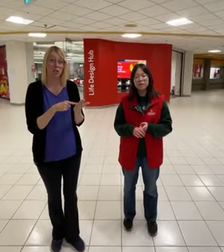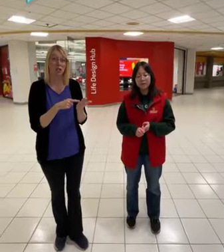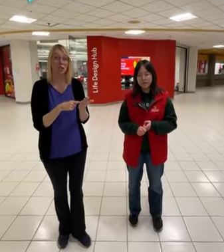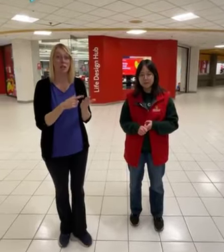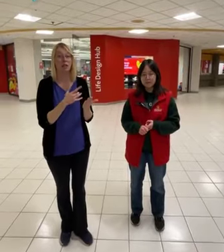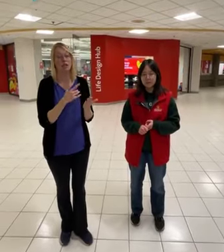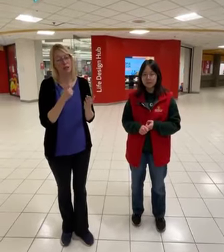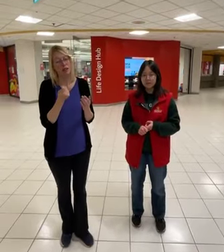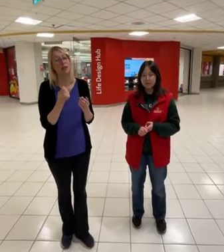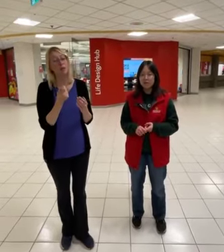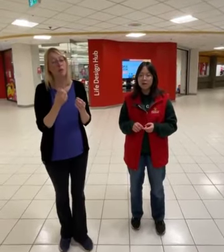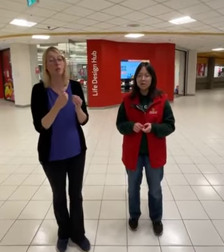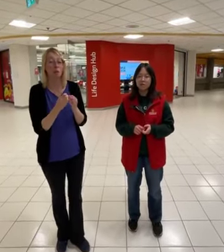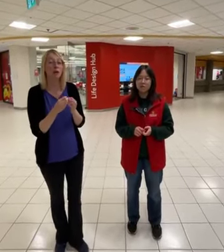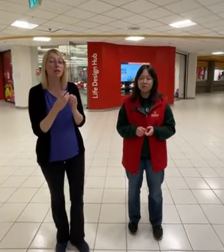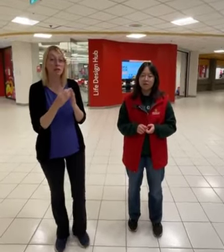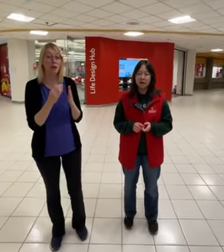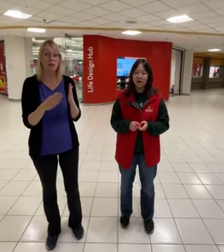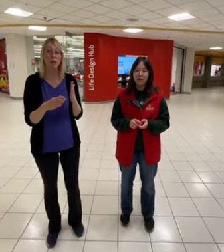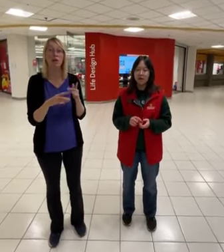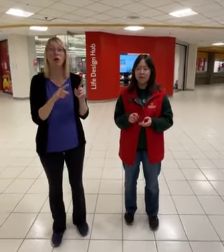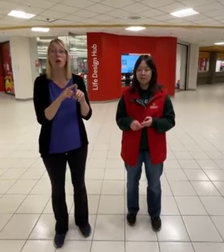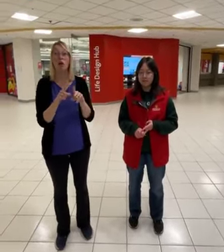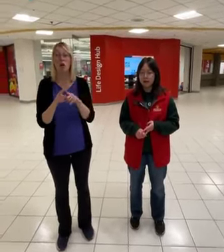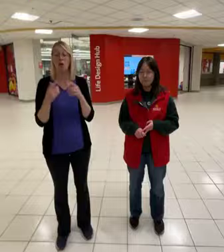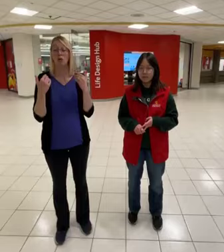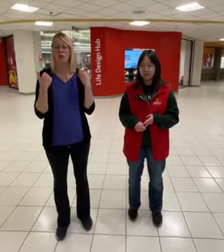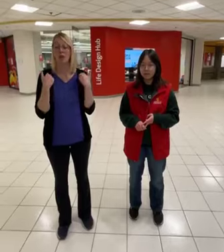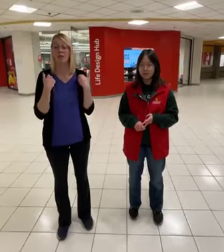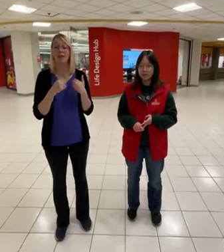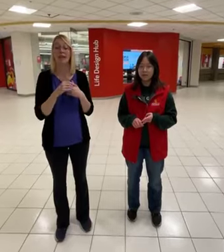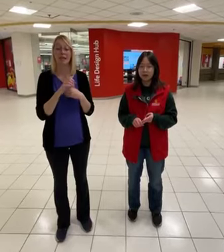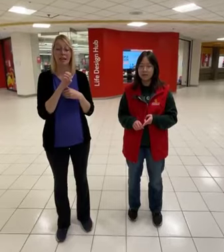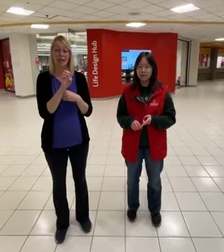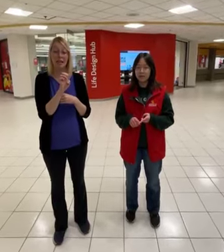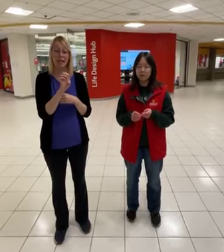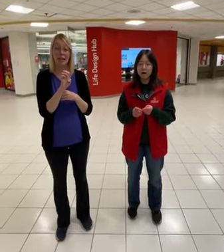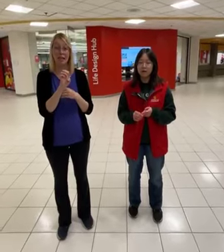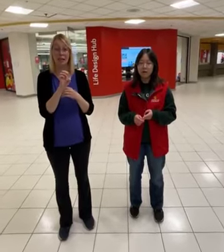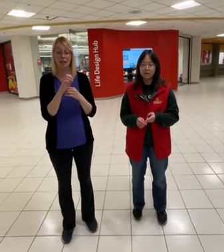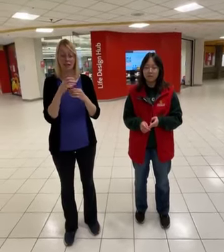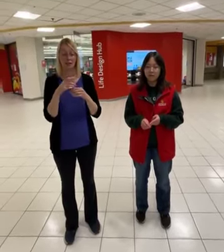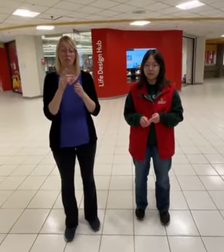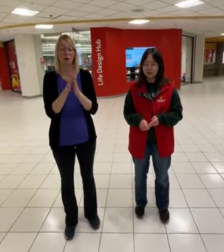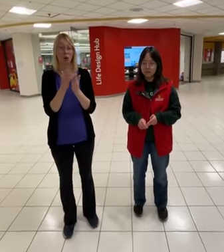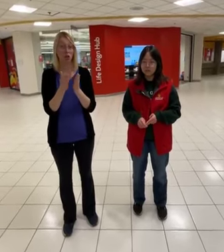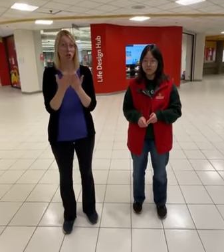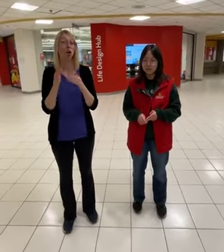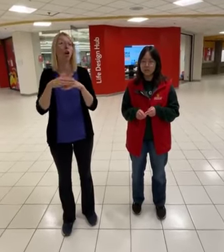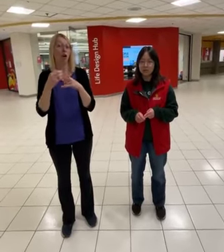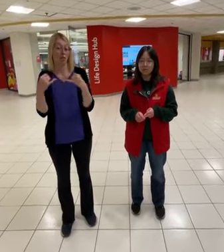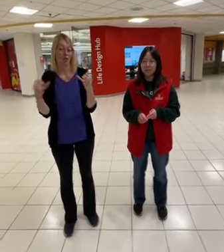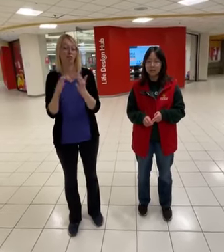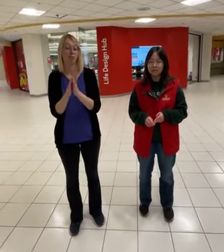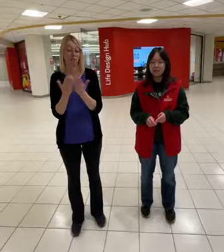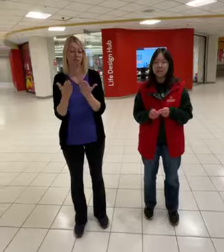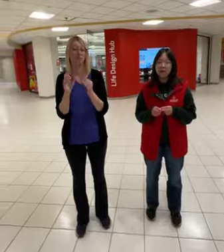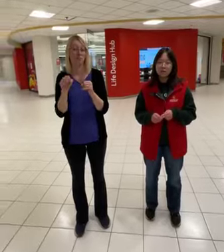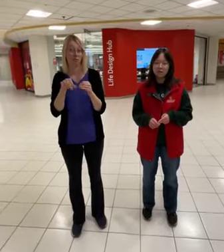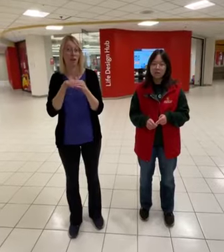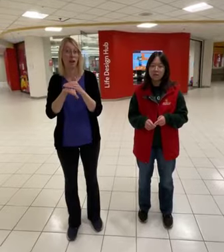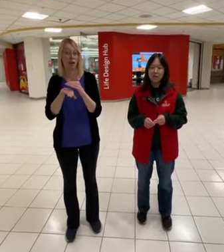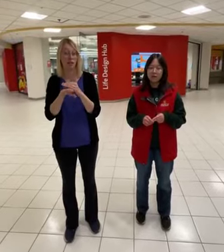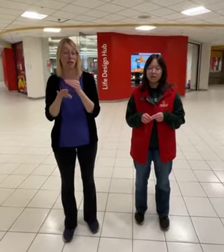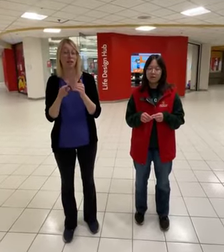of a bit more of the expensive options. We also do have our e-copy textbooks, so that is online versions of the textbook that you're able to